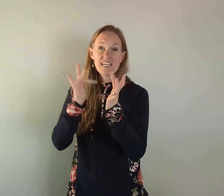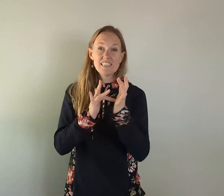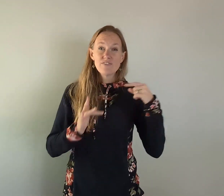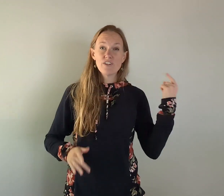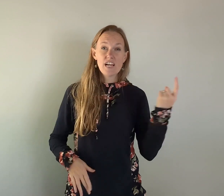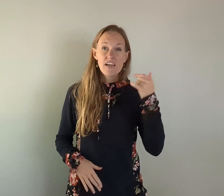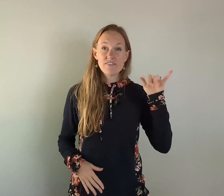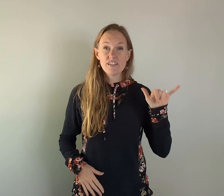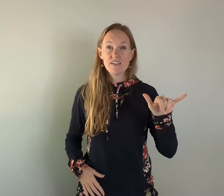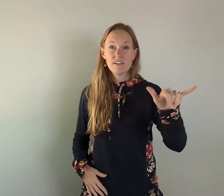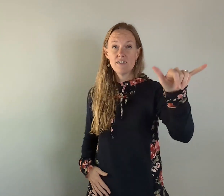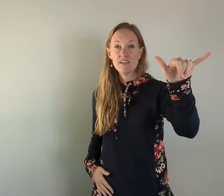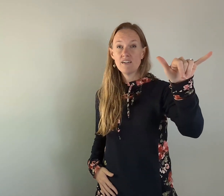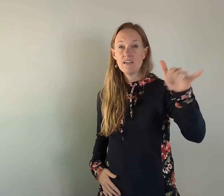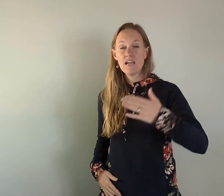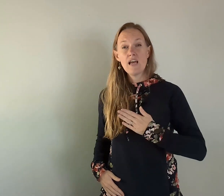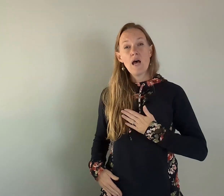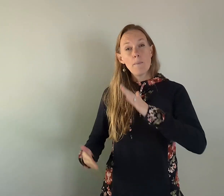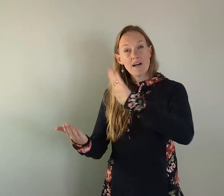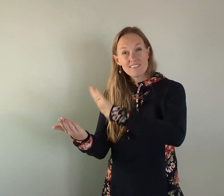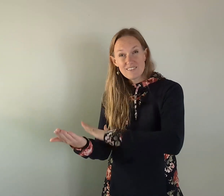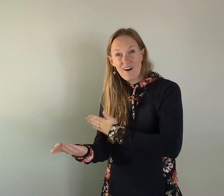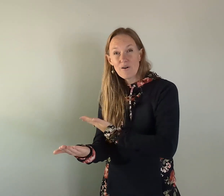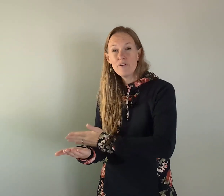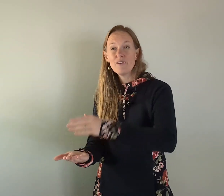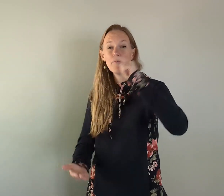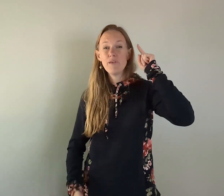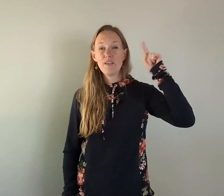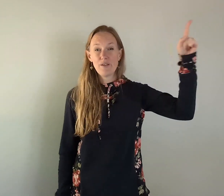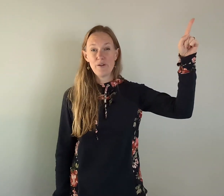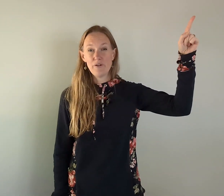Jesus forever, my song will be you.